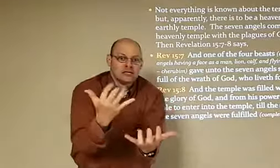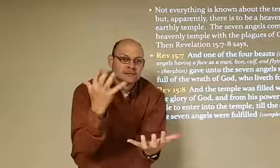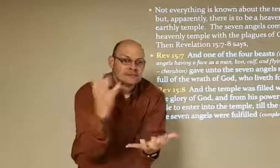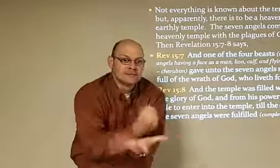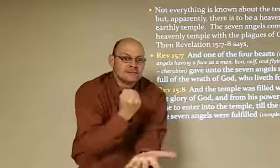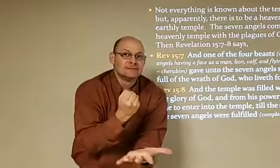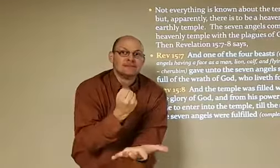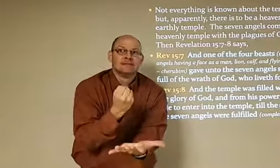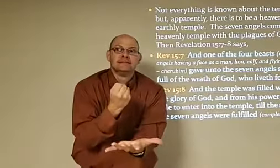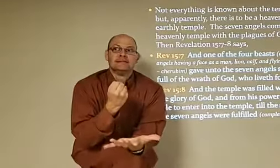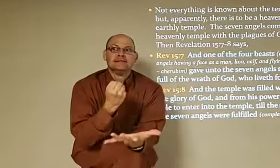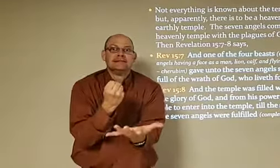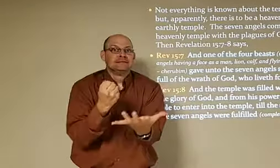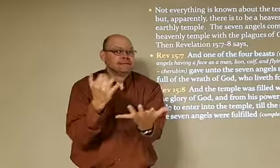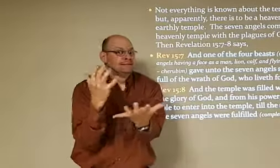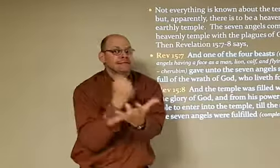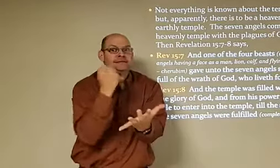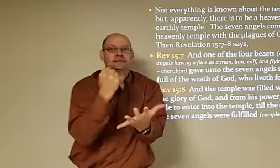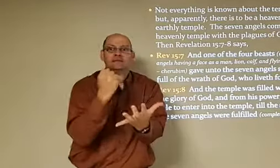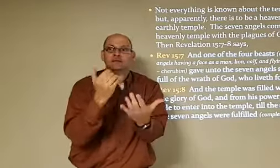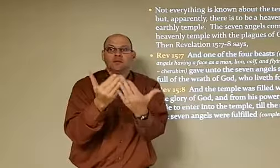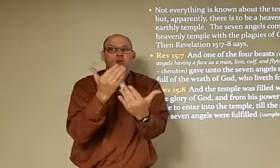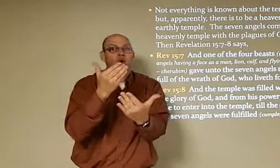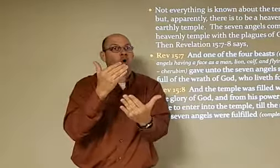Now, grab the time now.